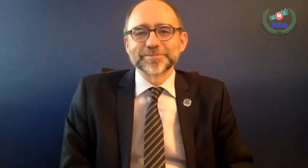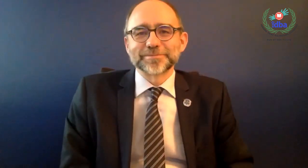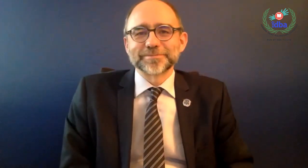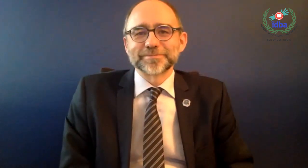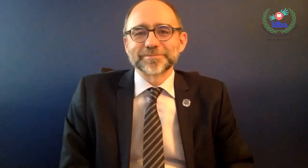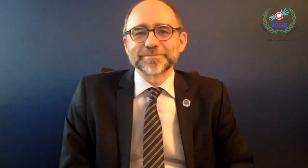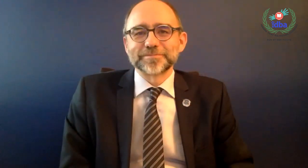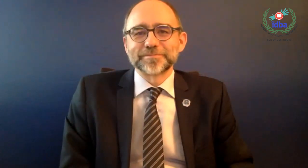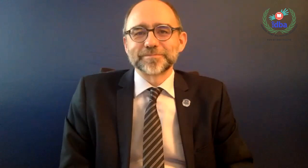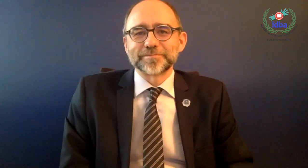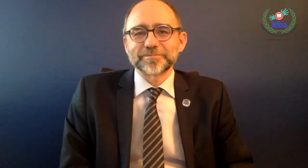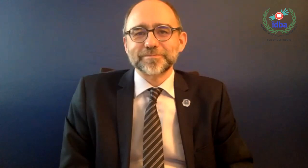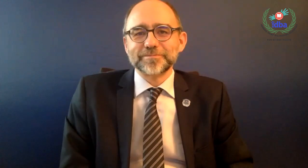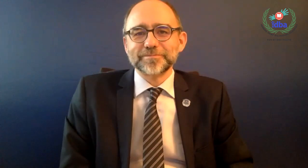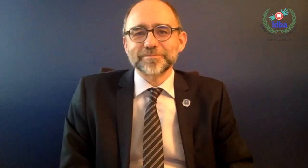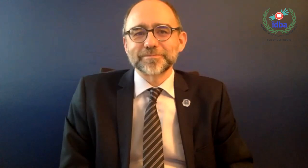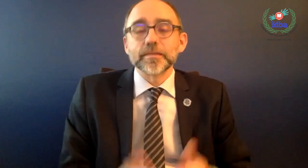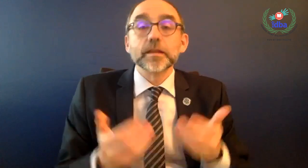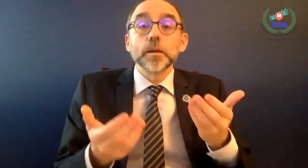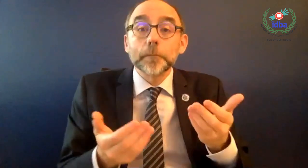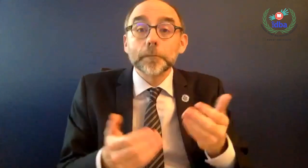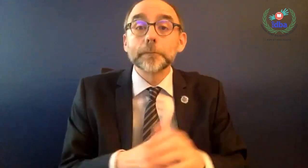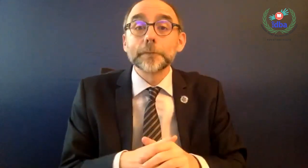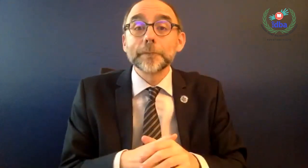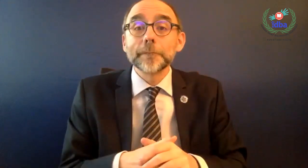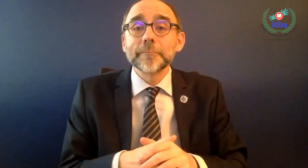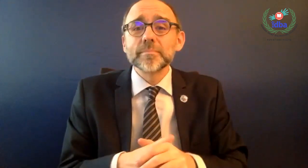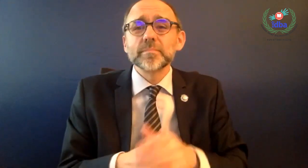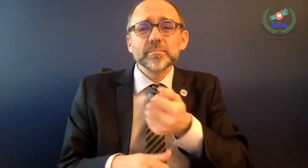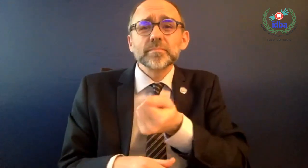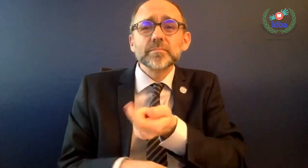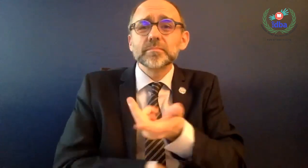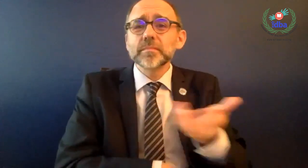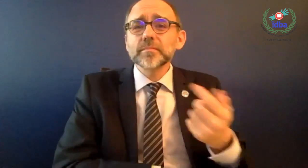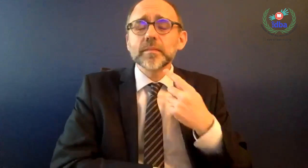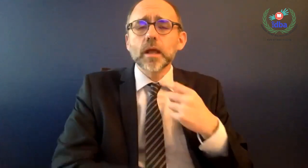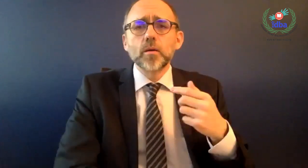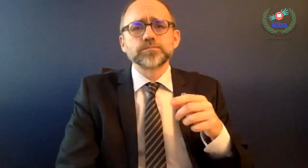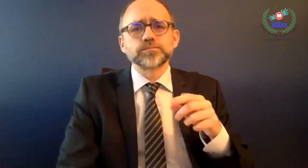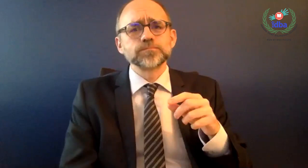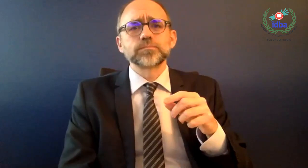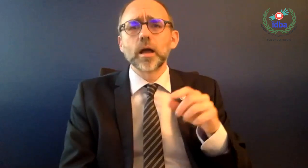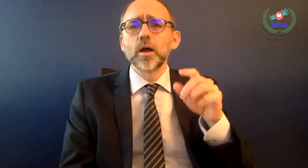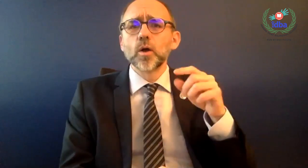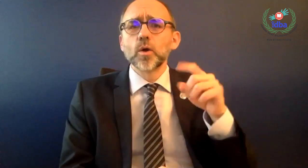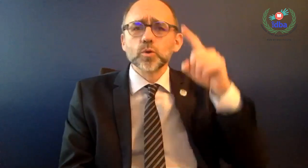Through sign language, only a deaf student can feel connected and comfortable with the education.